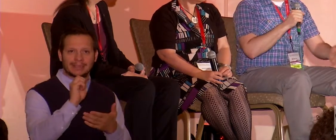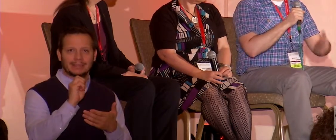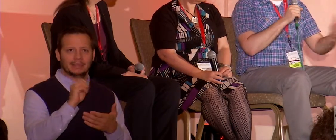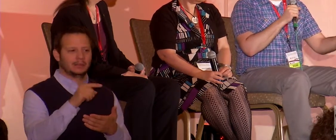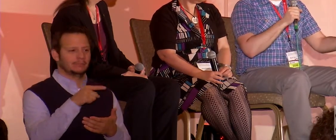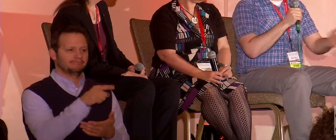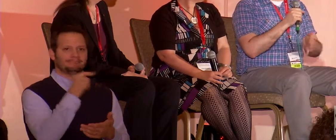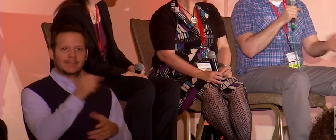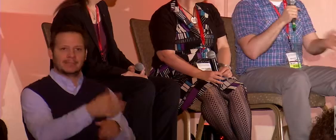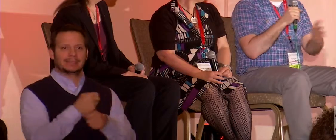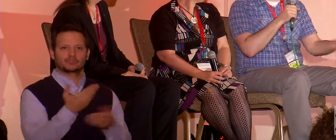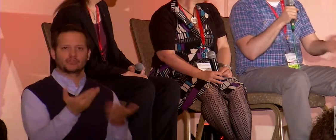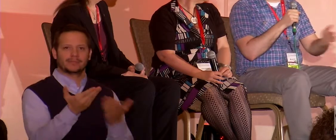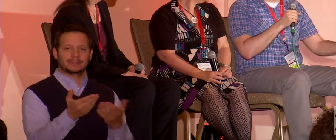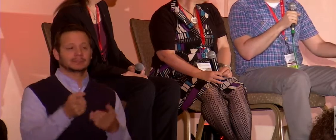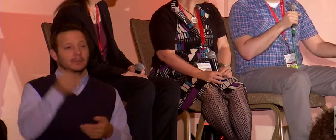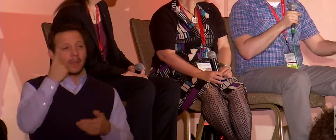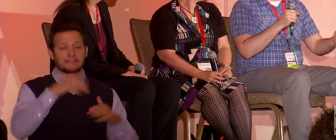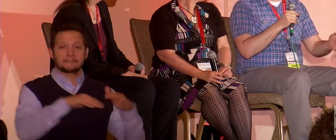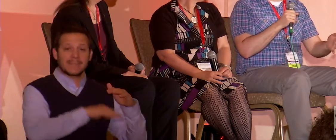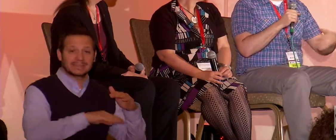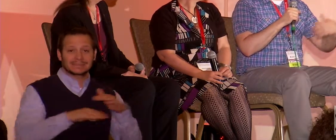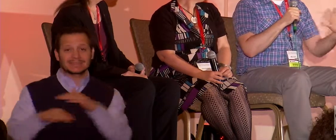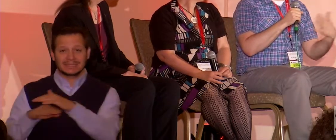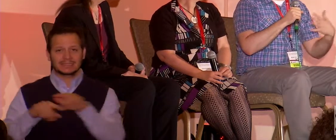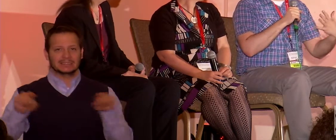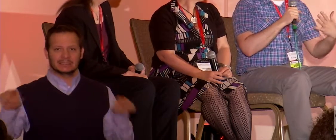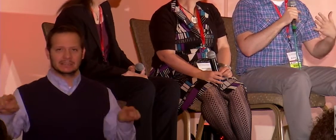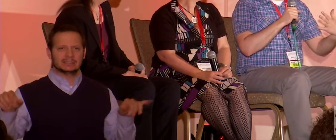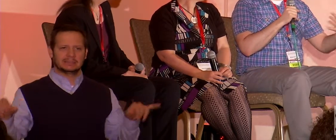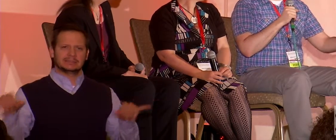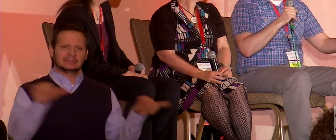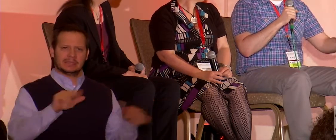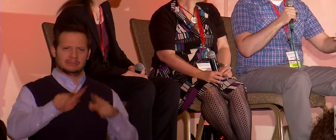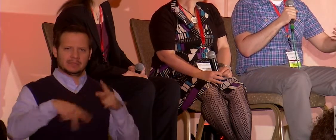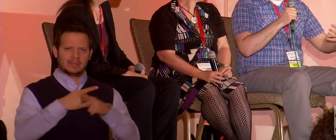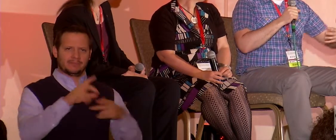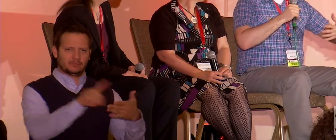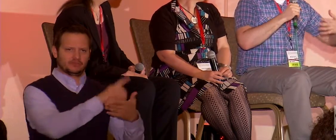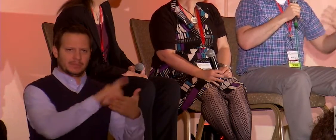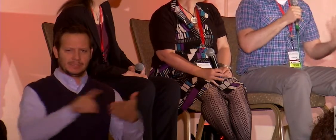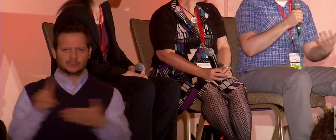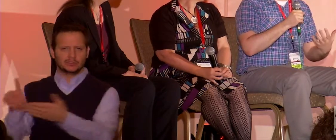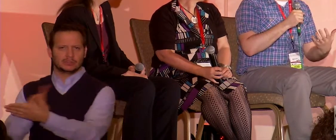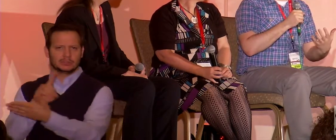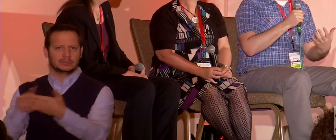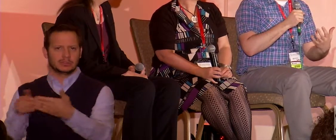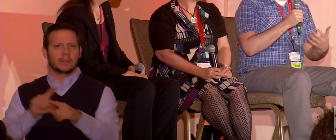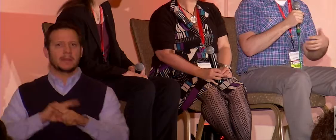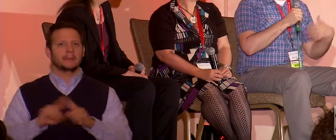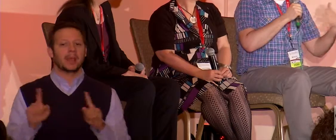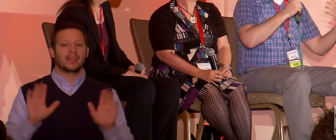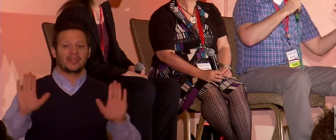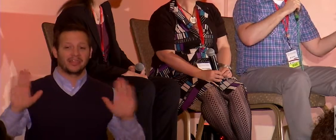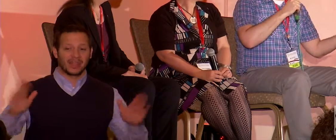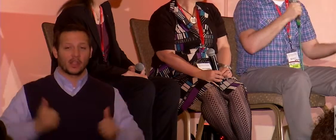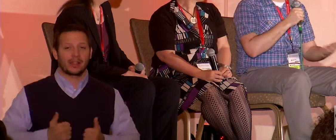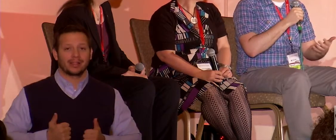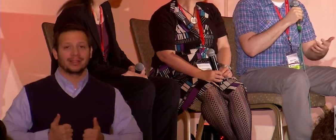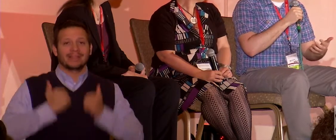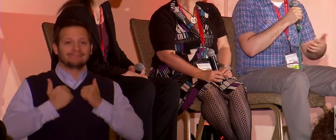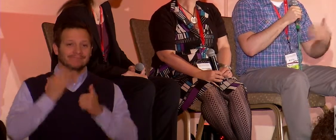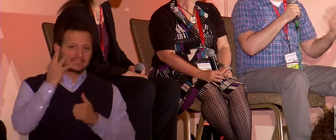level, that discrimination is the same. But when we start to compare what those lived experiences are and what